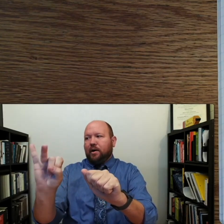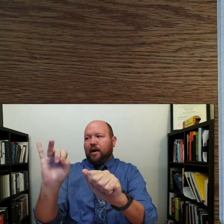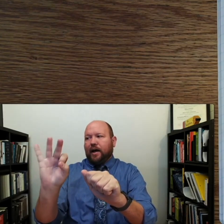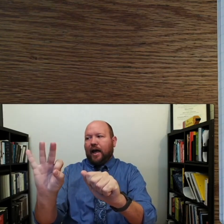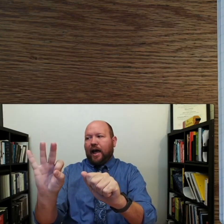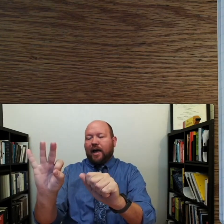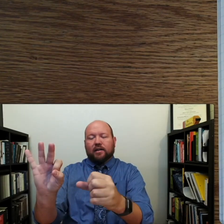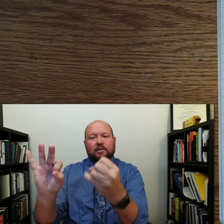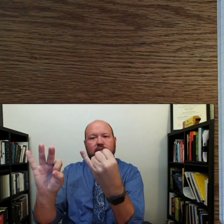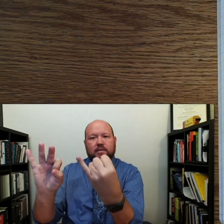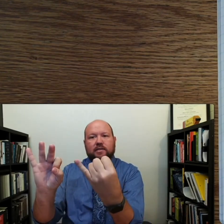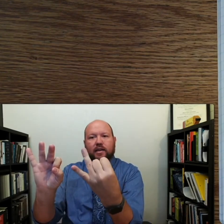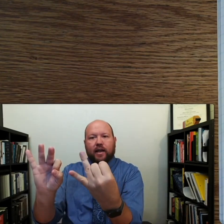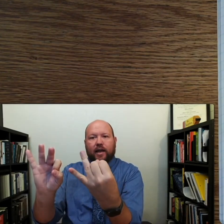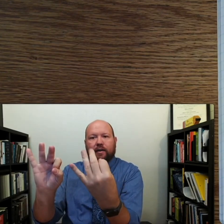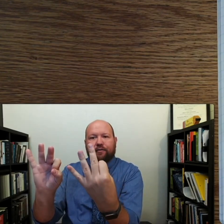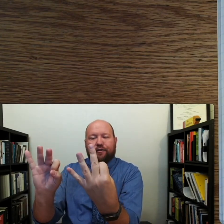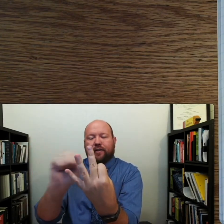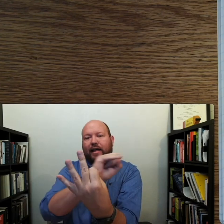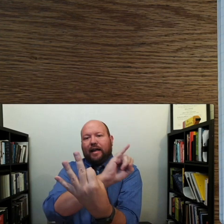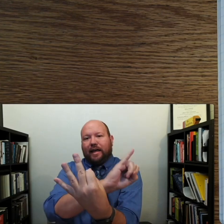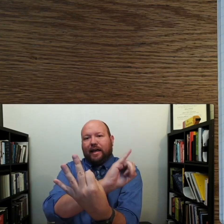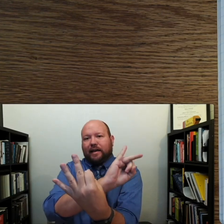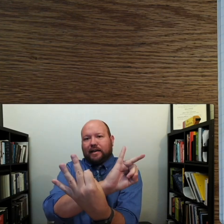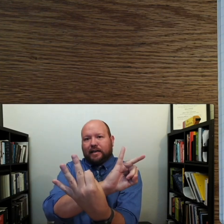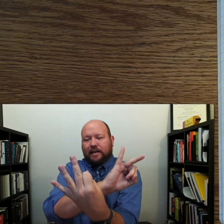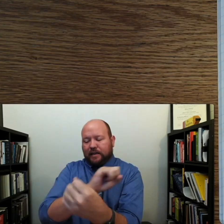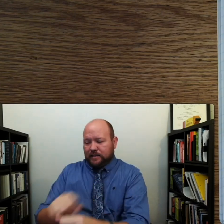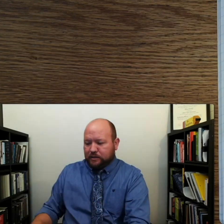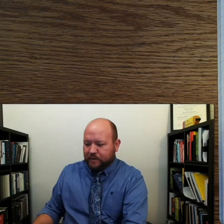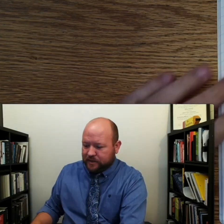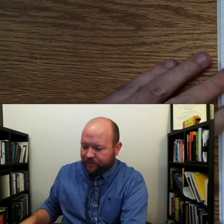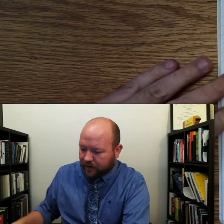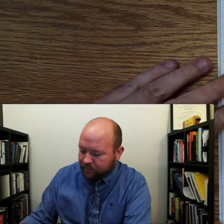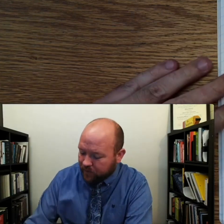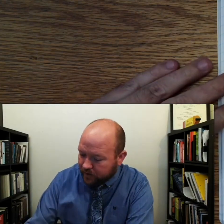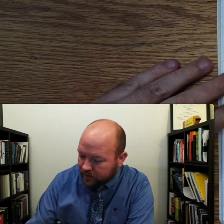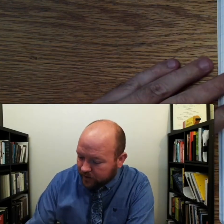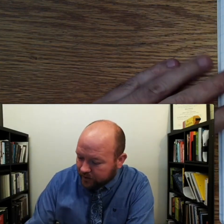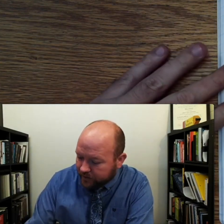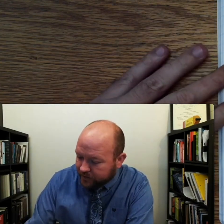Sp e s if ick. Specific.